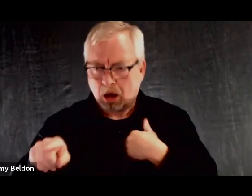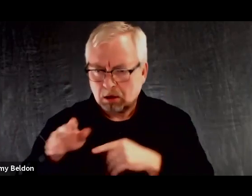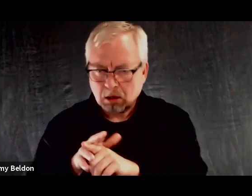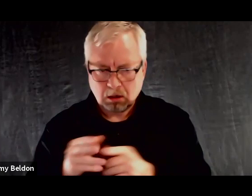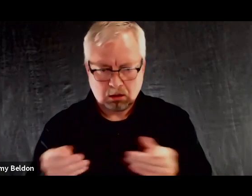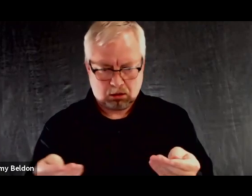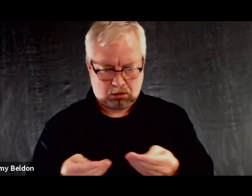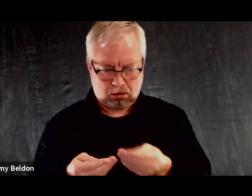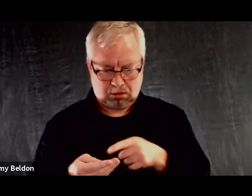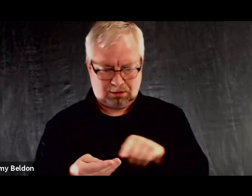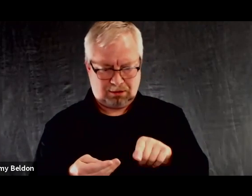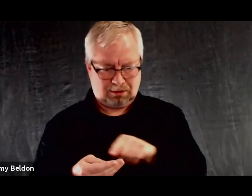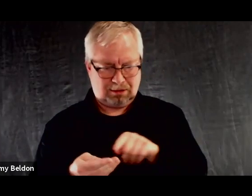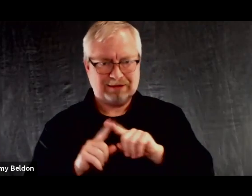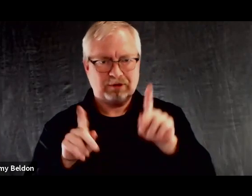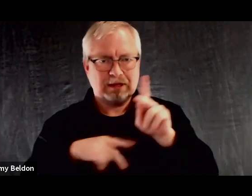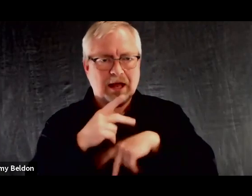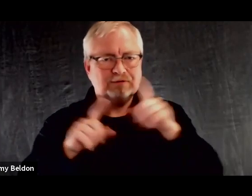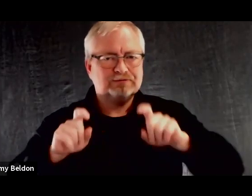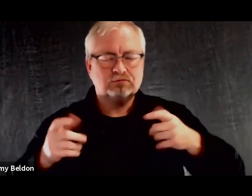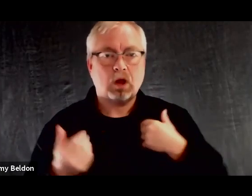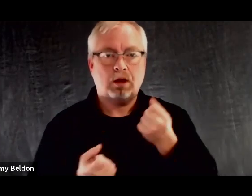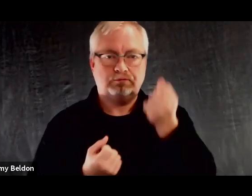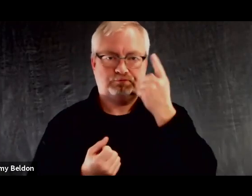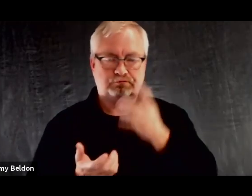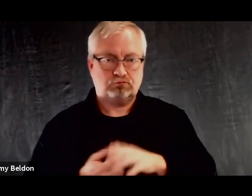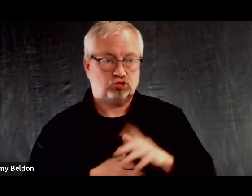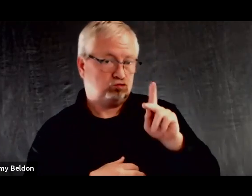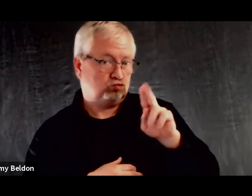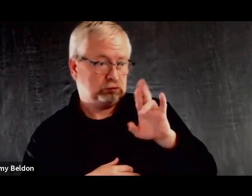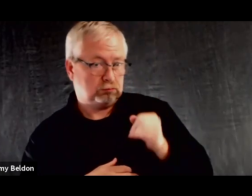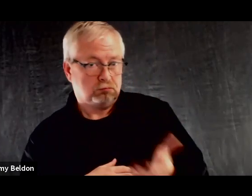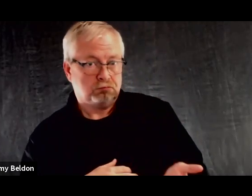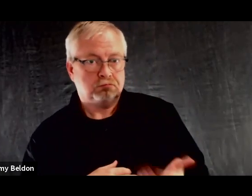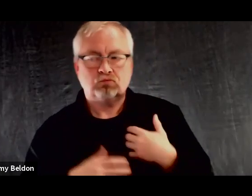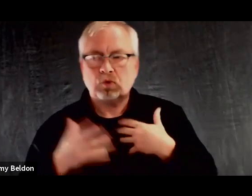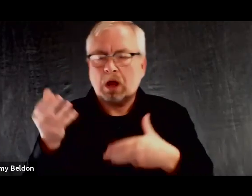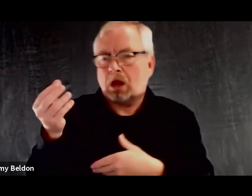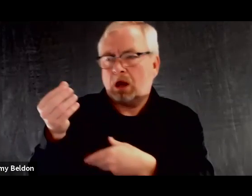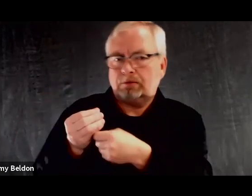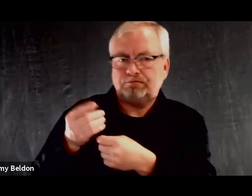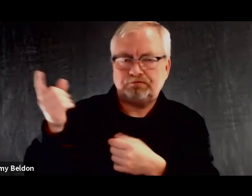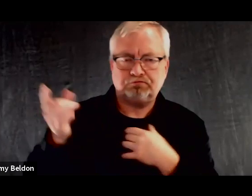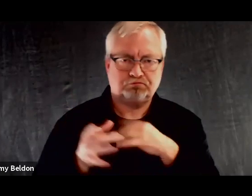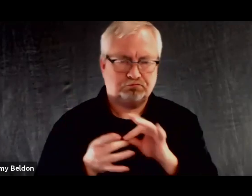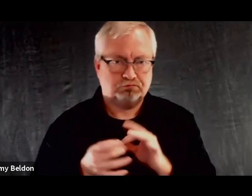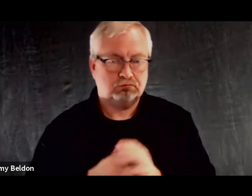that. Well, I just want to comment on a couple of things. One is, while we're not